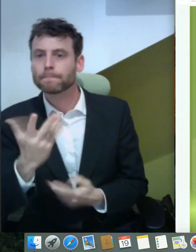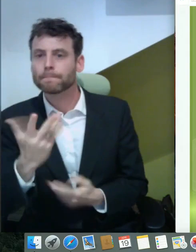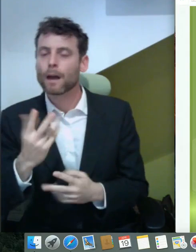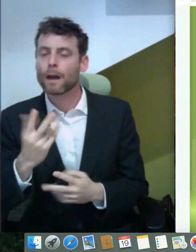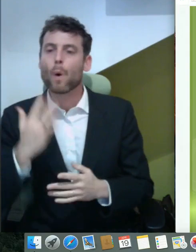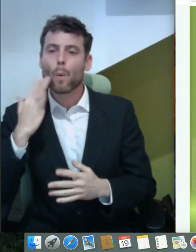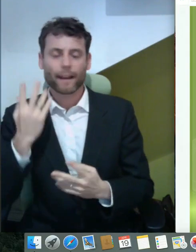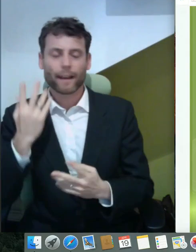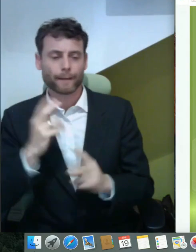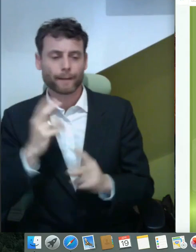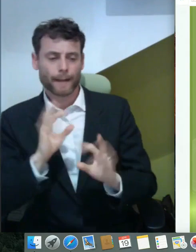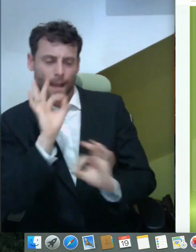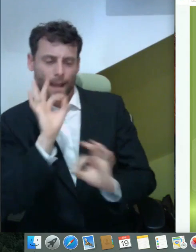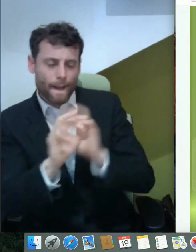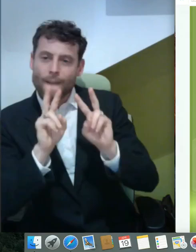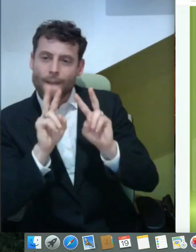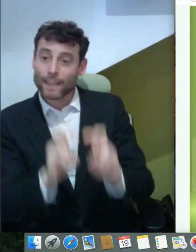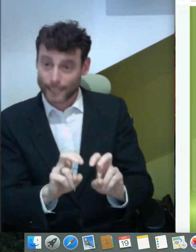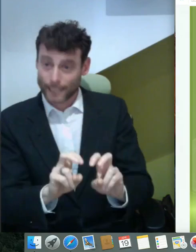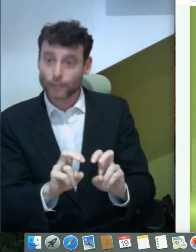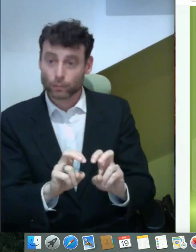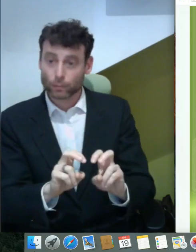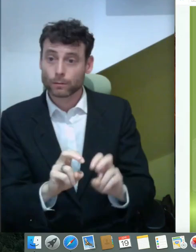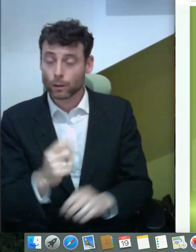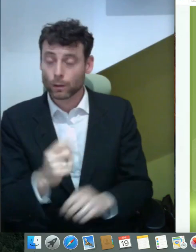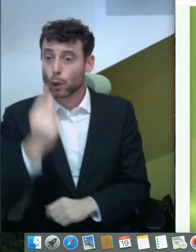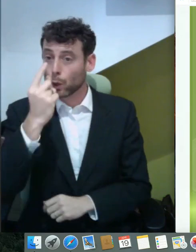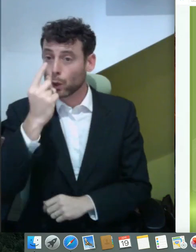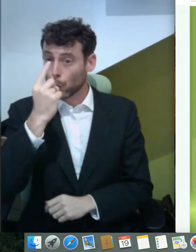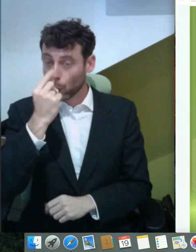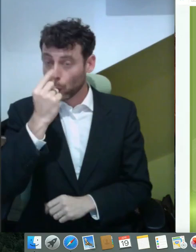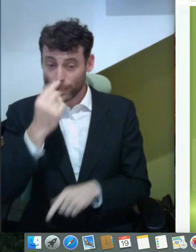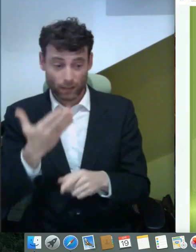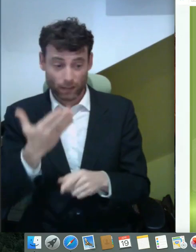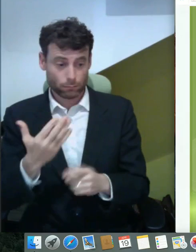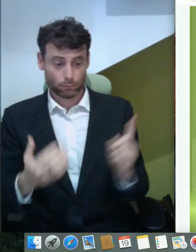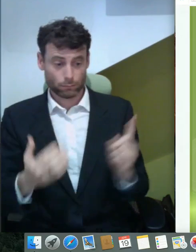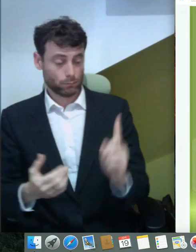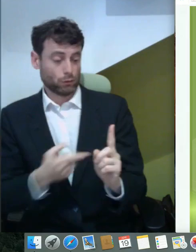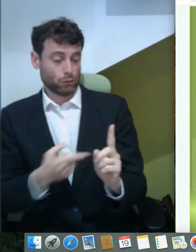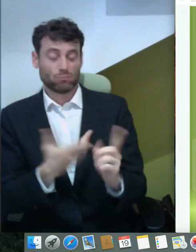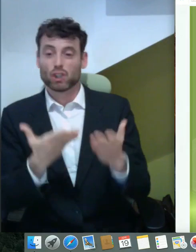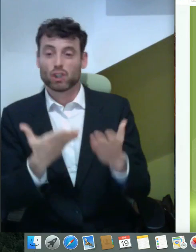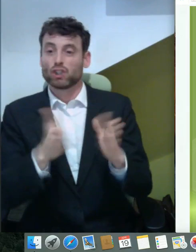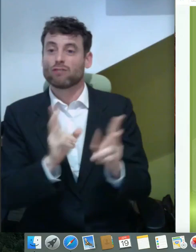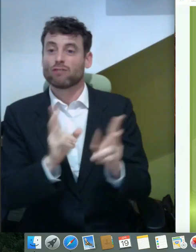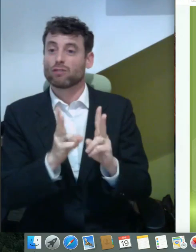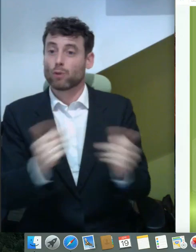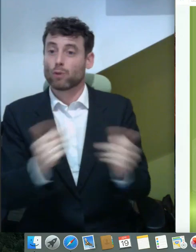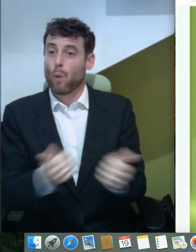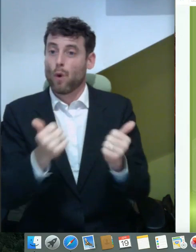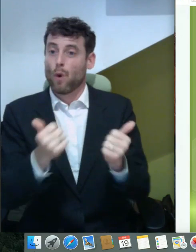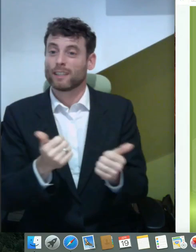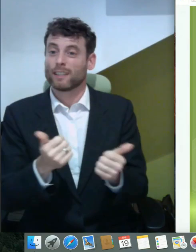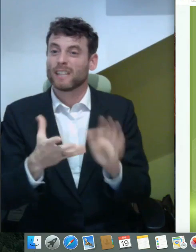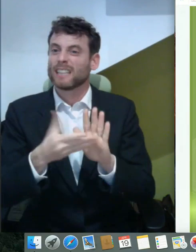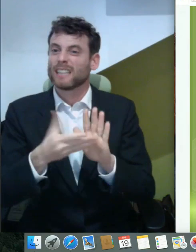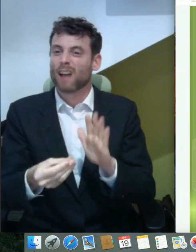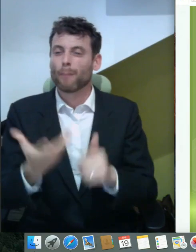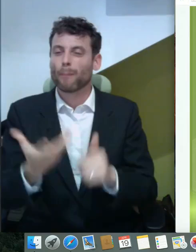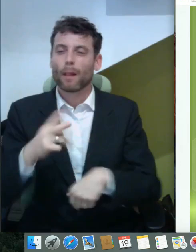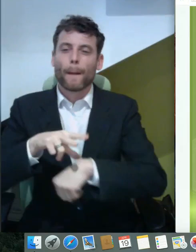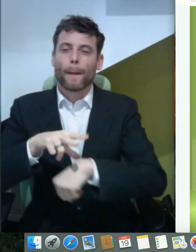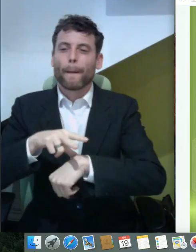where generalist interpreters are already engaged to interpret. So, for example, police officers might go